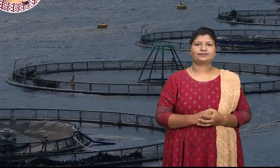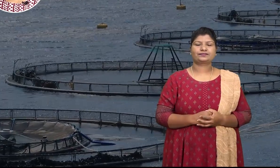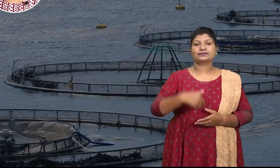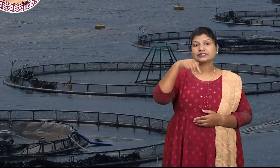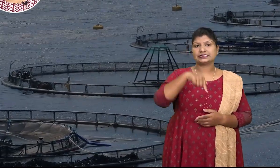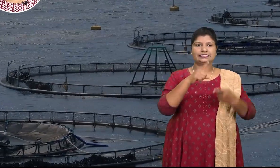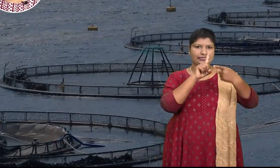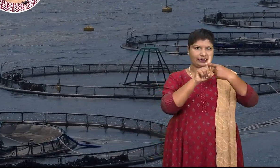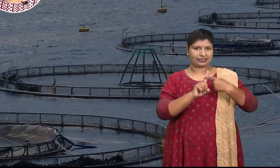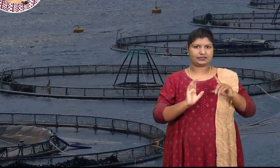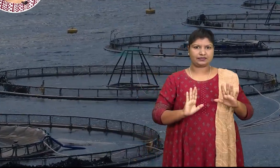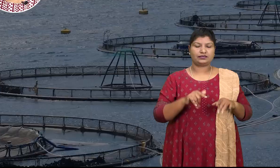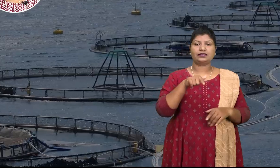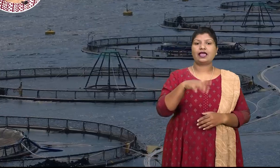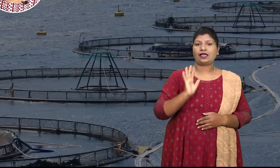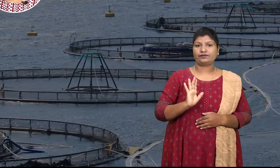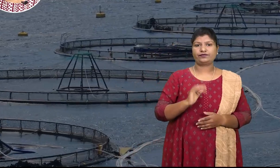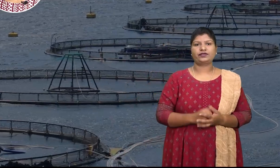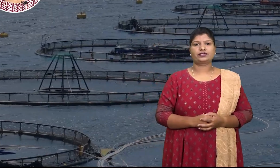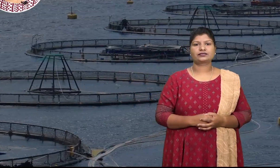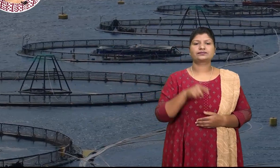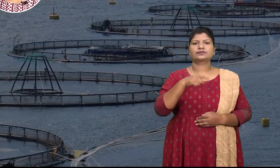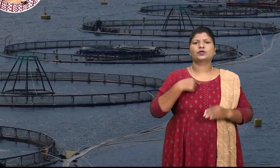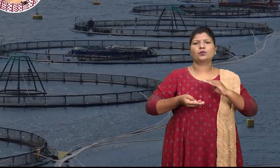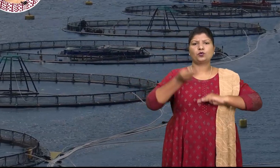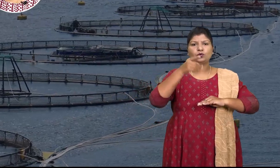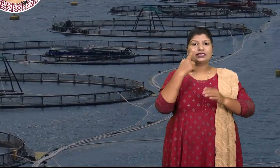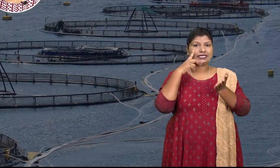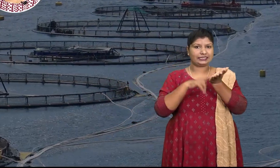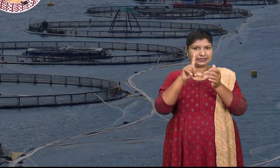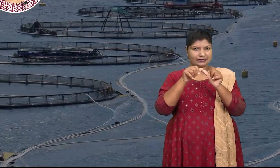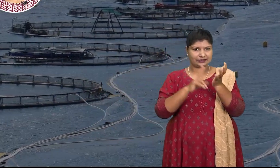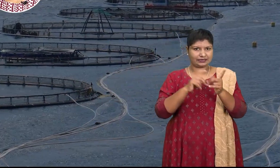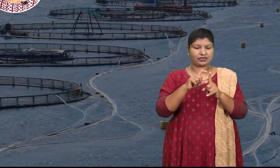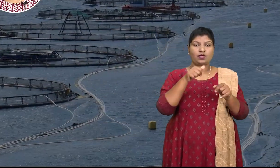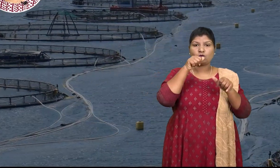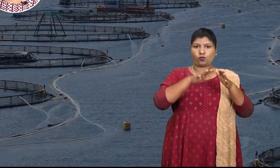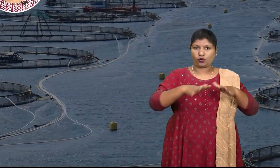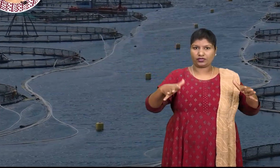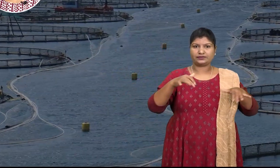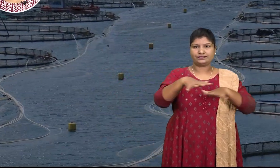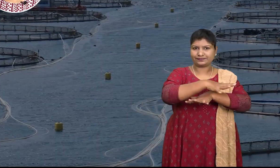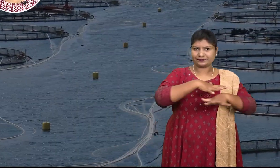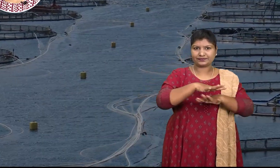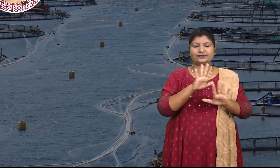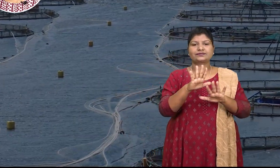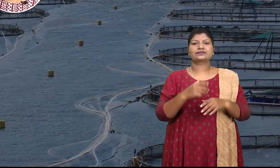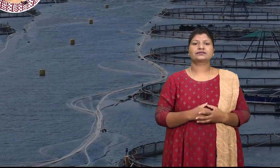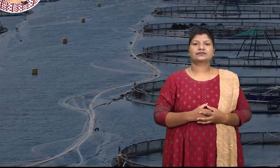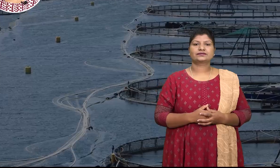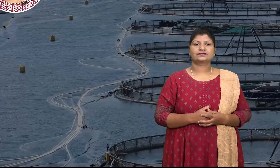In addition, there are extensive inland water areas